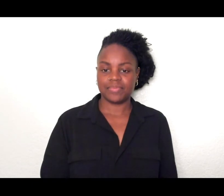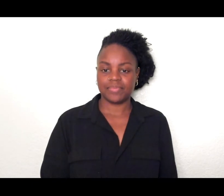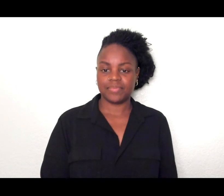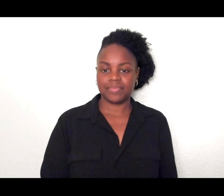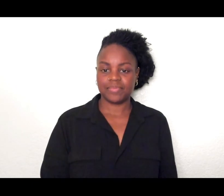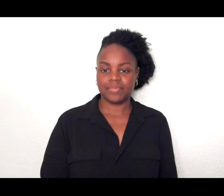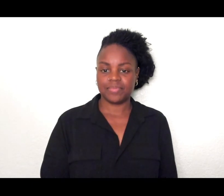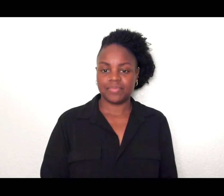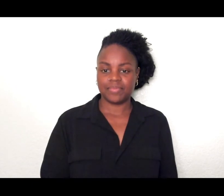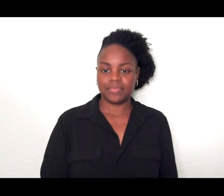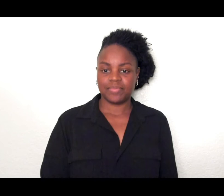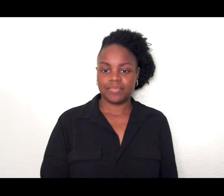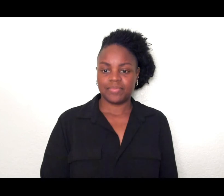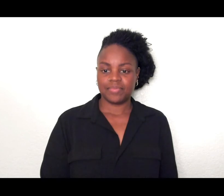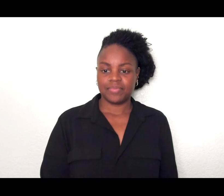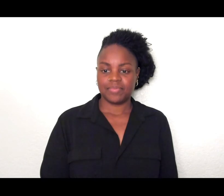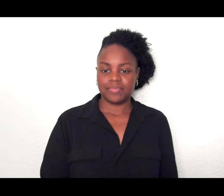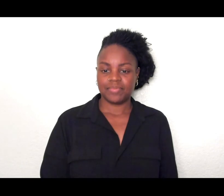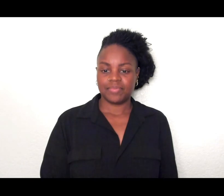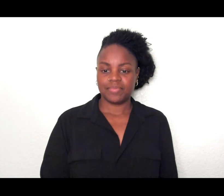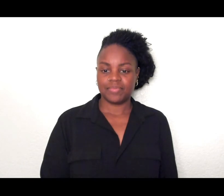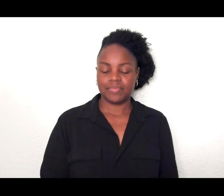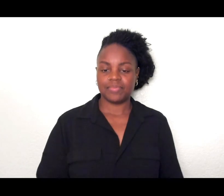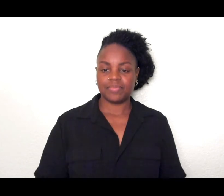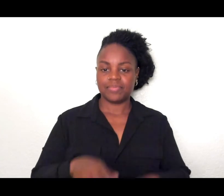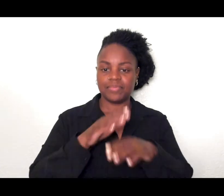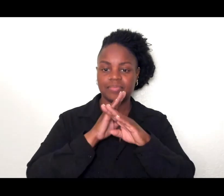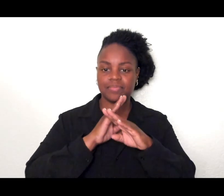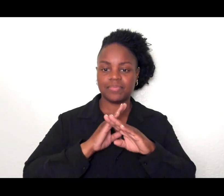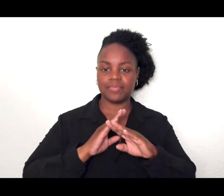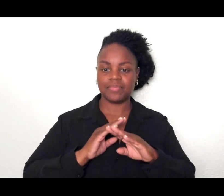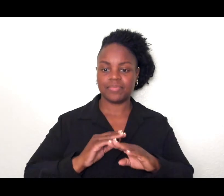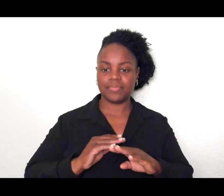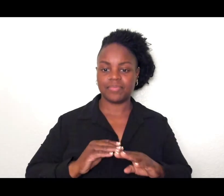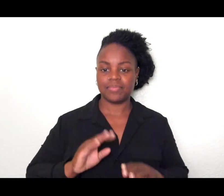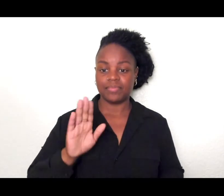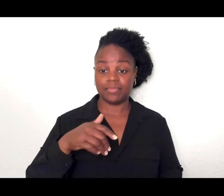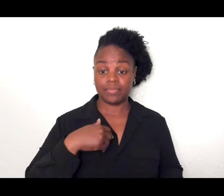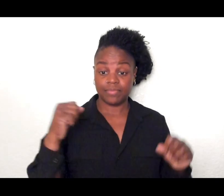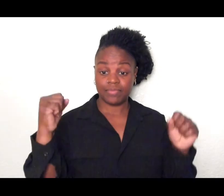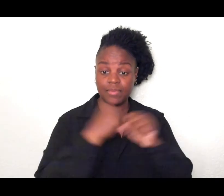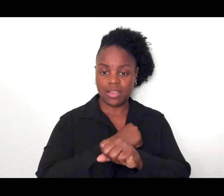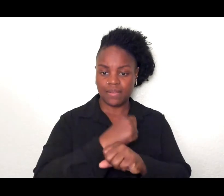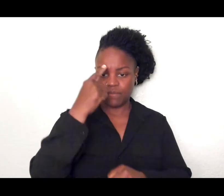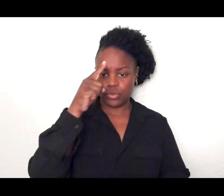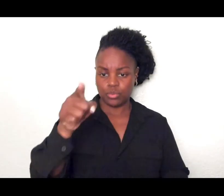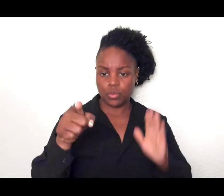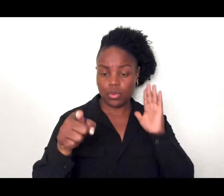and valuing change and the chaos that that brings is something that I think is really important and